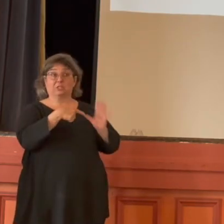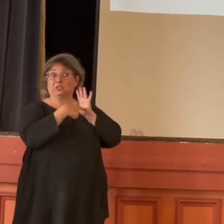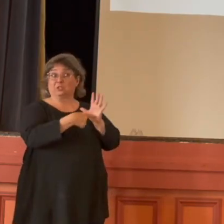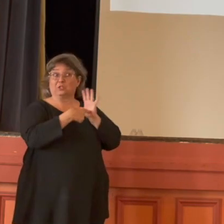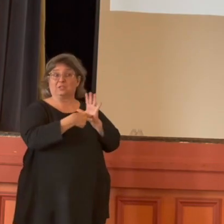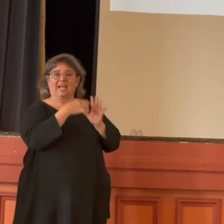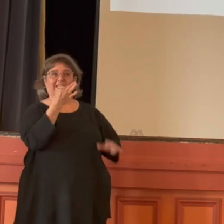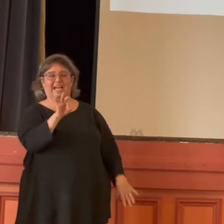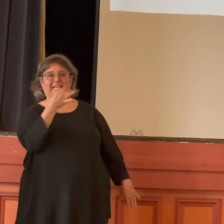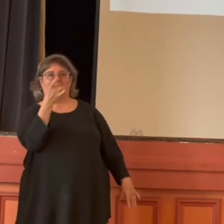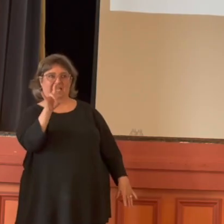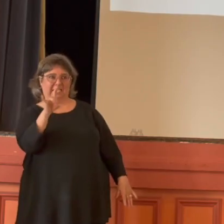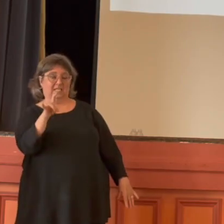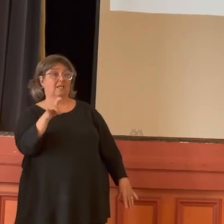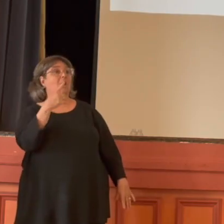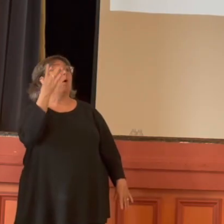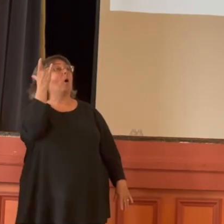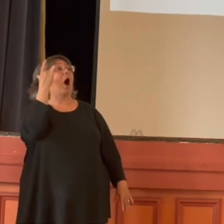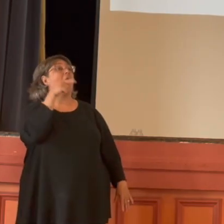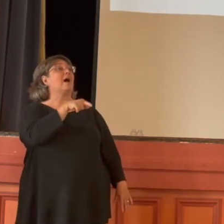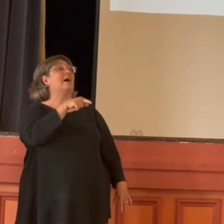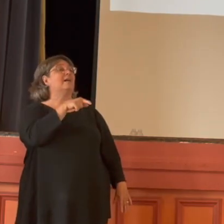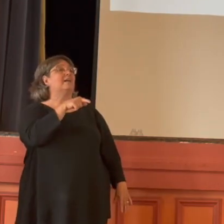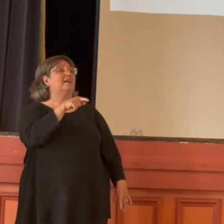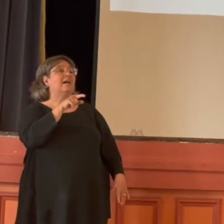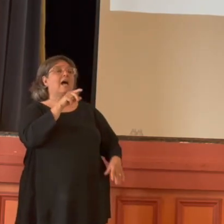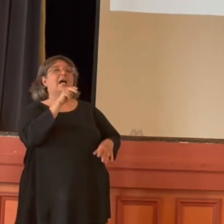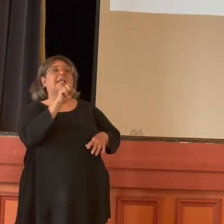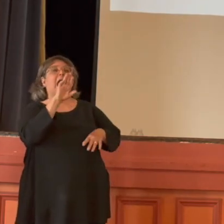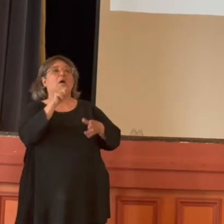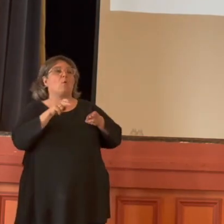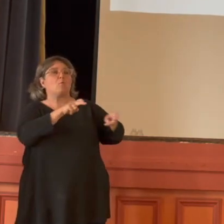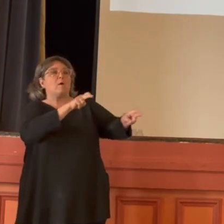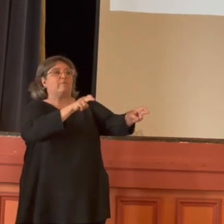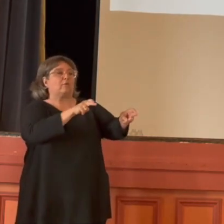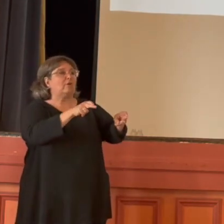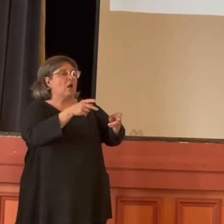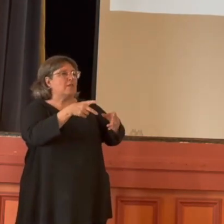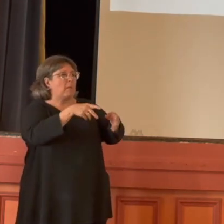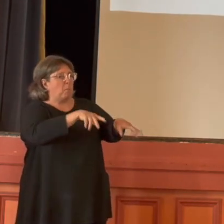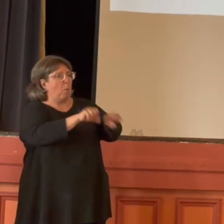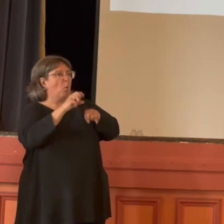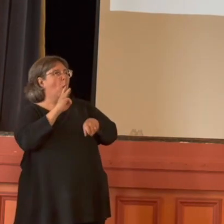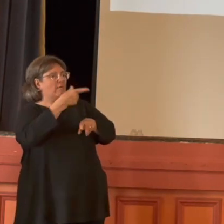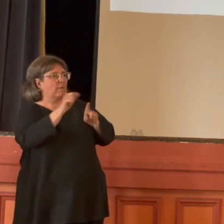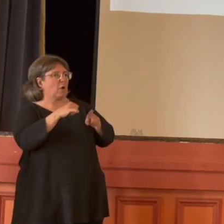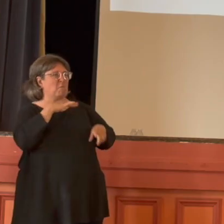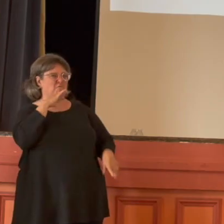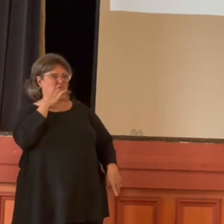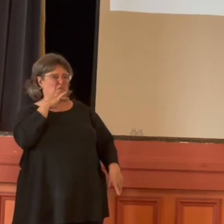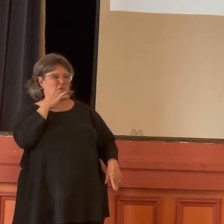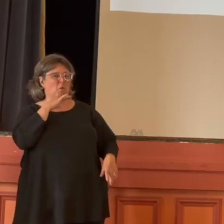demonstrated by 1918, was because the Niagara River, where they were drawing their water from, was being polluted